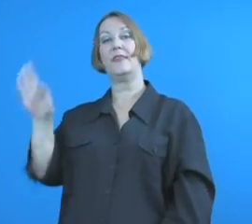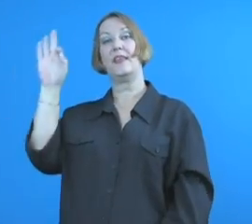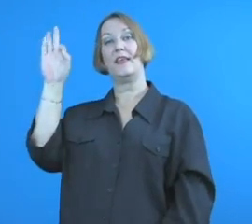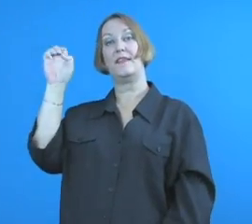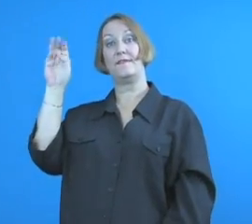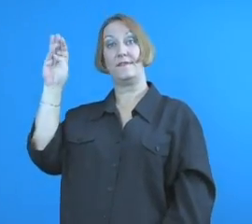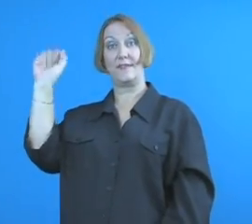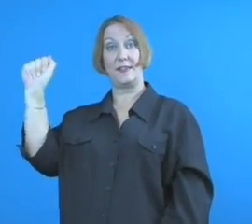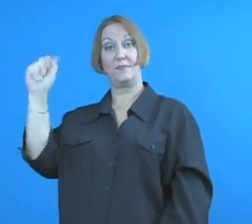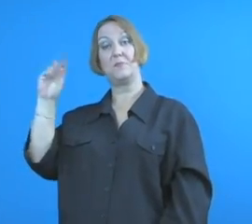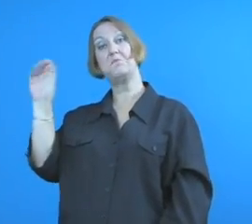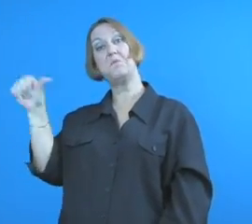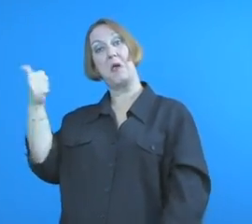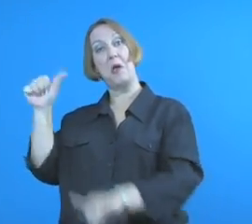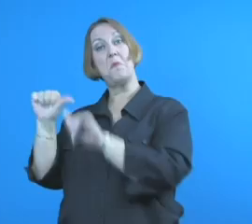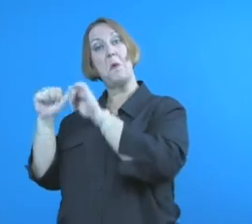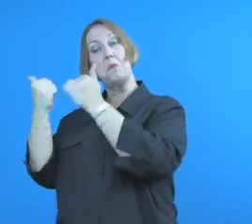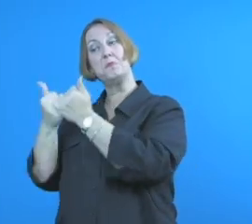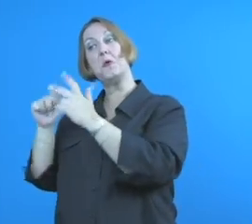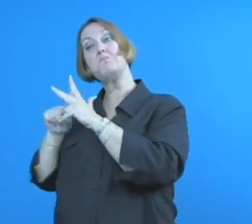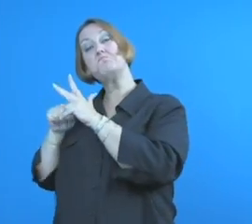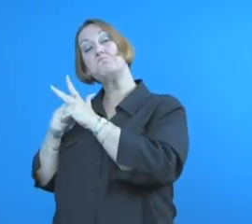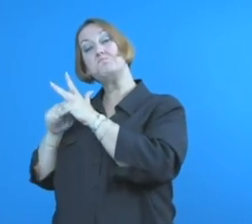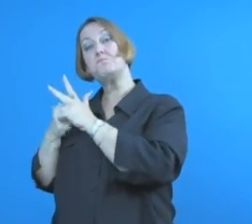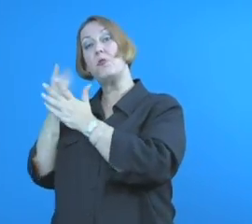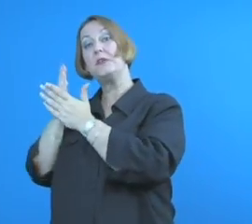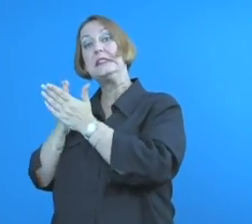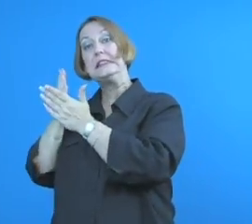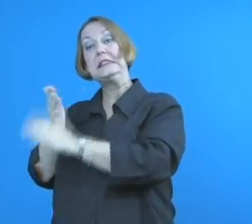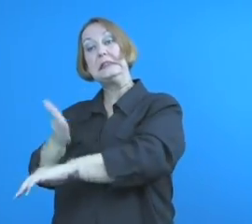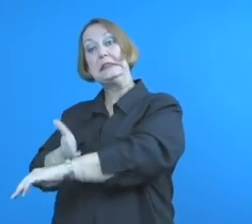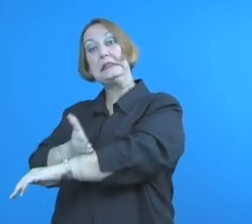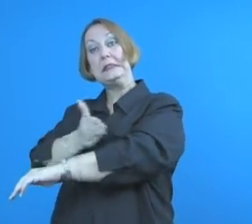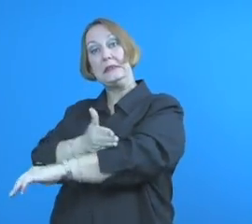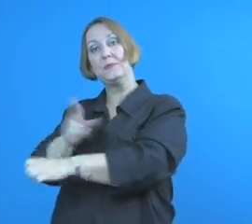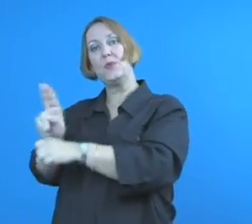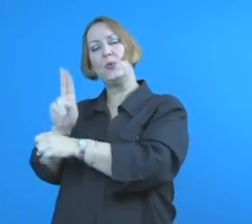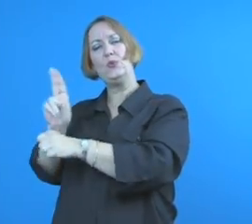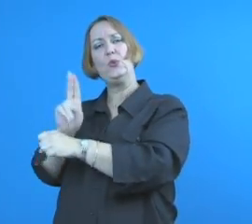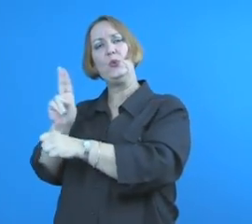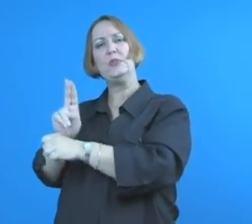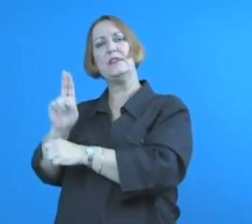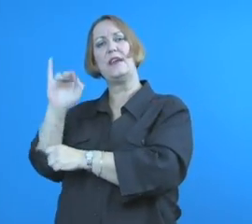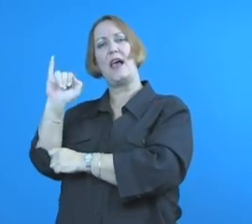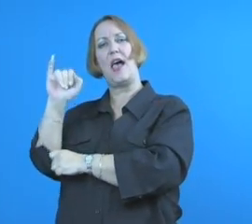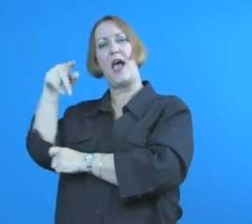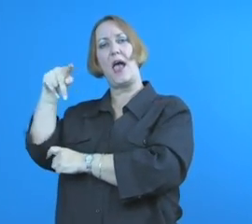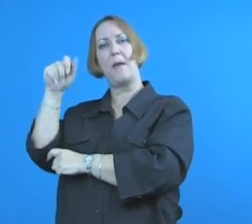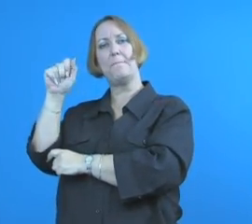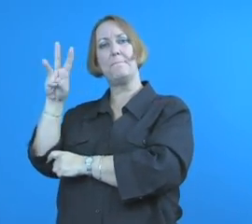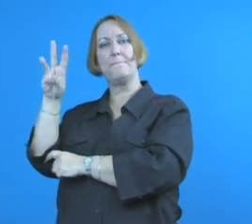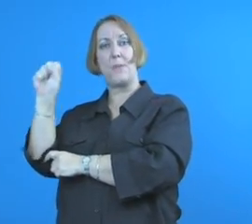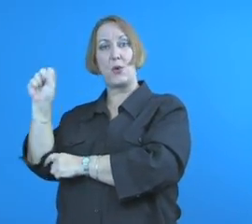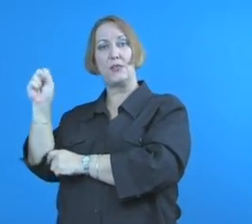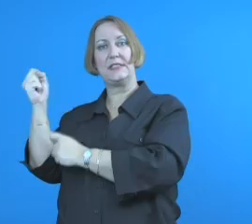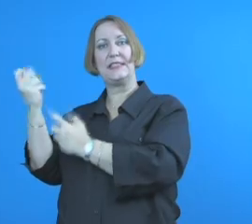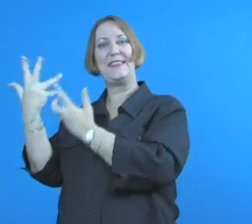FEMA and others have shown some initiative with its Integrated Public Alert Warning System, IPAWS program, yet tremendous gaps